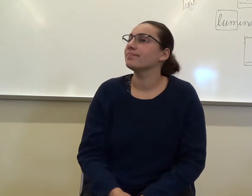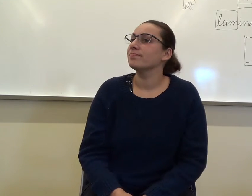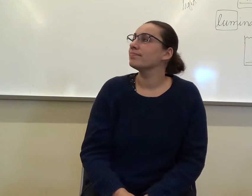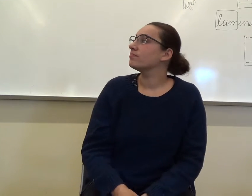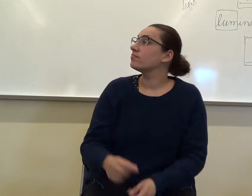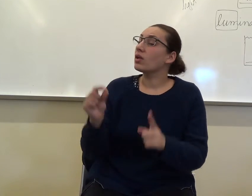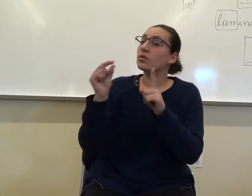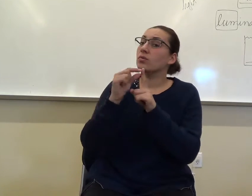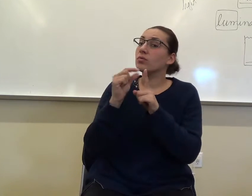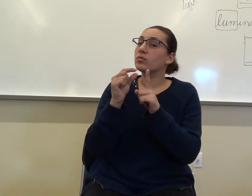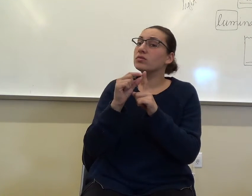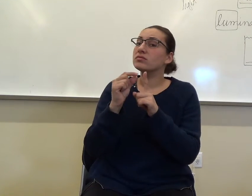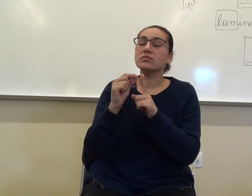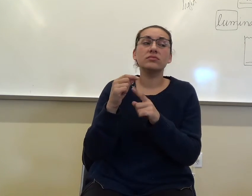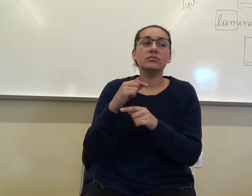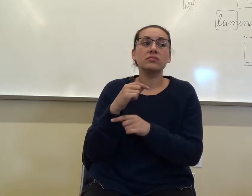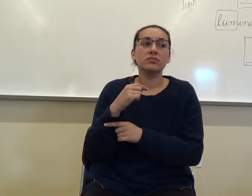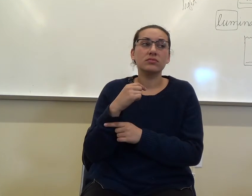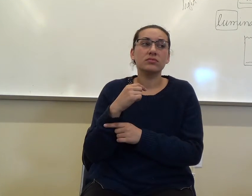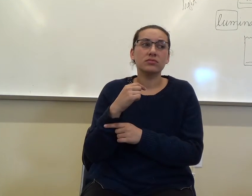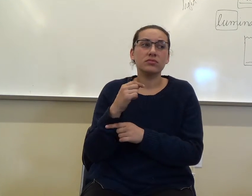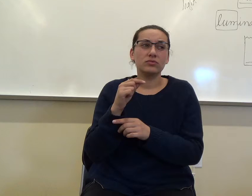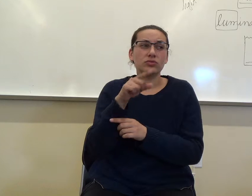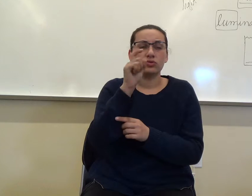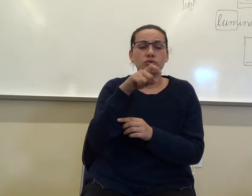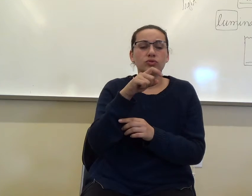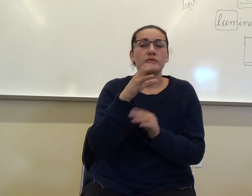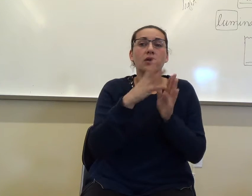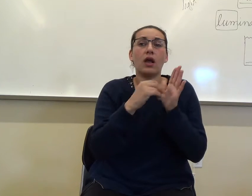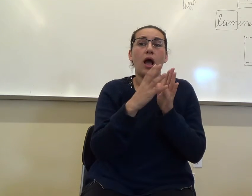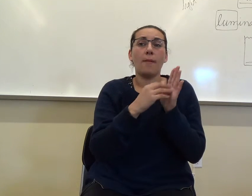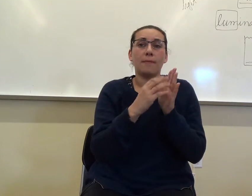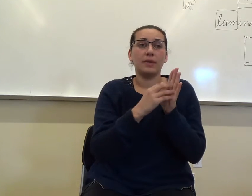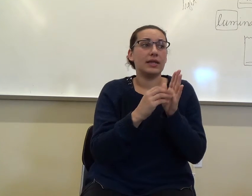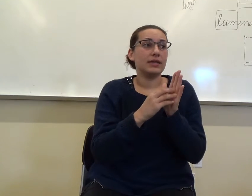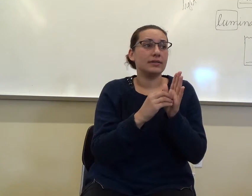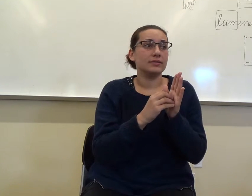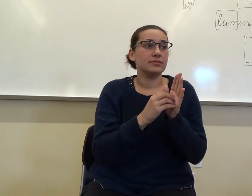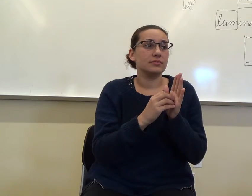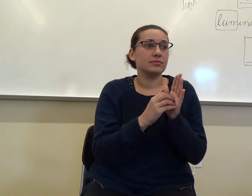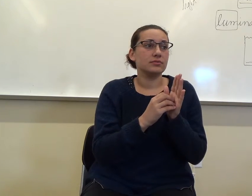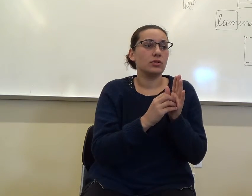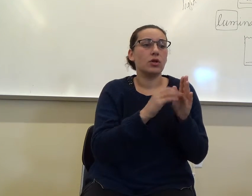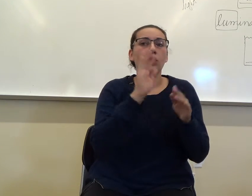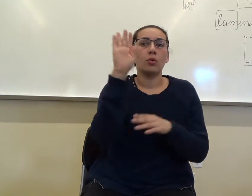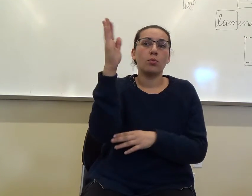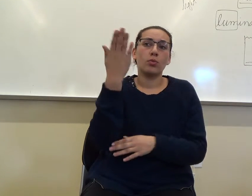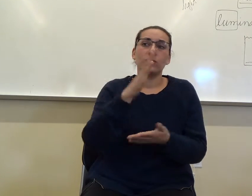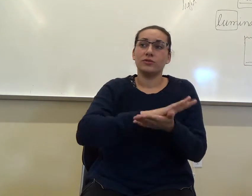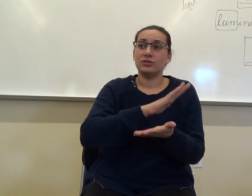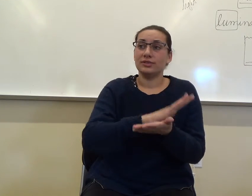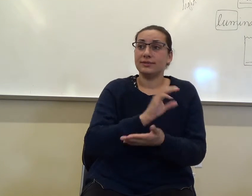on your blue sheets so that you remember them later